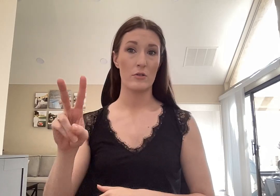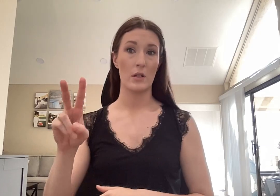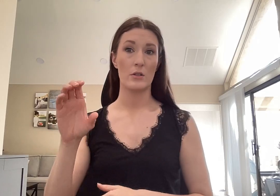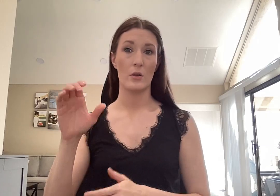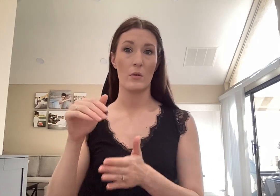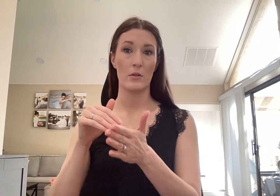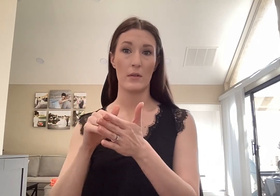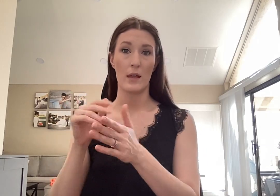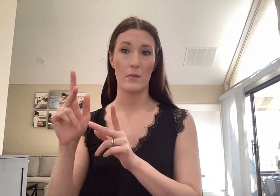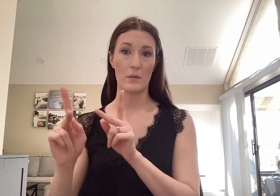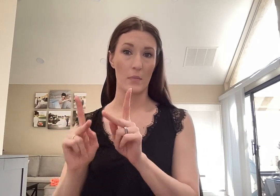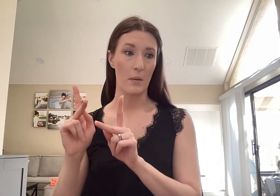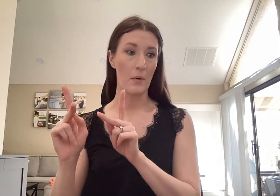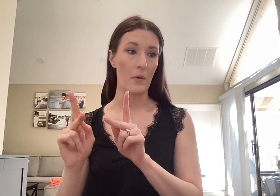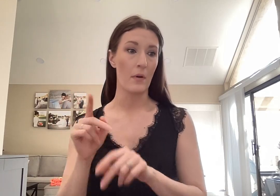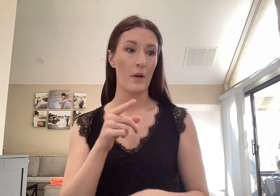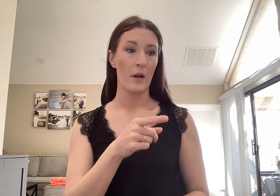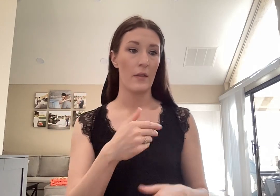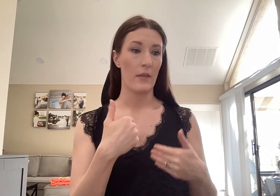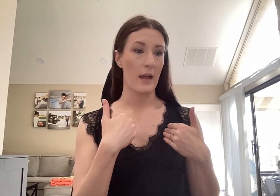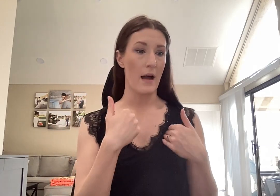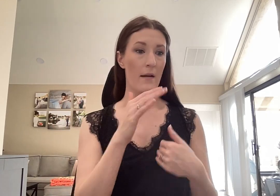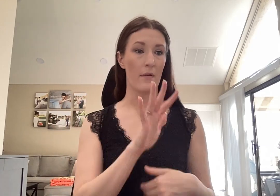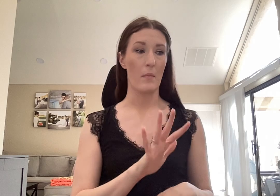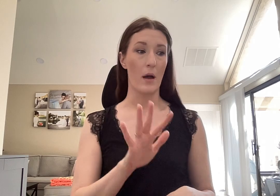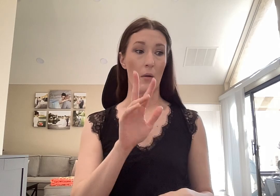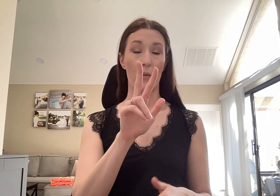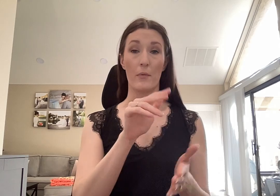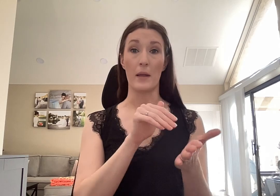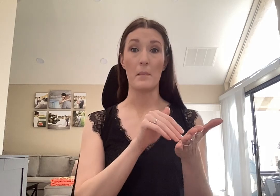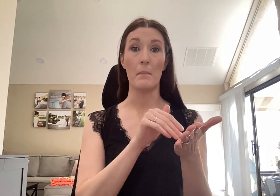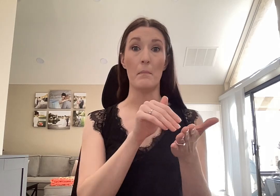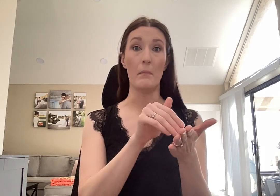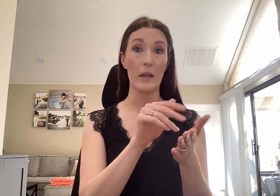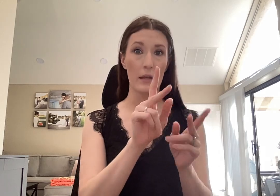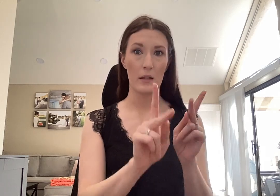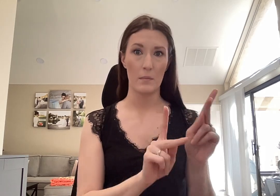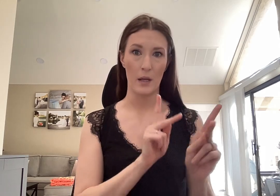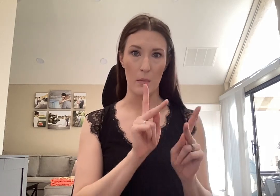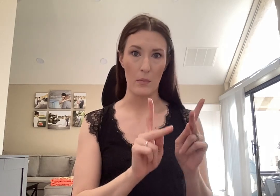industry, 200,000 people. They have about 3 million people.